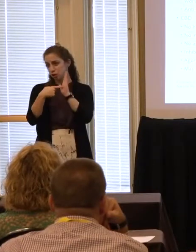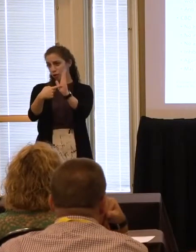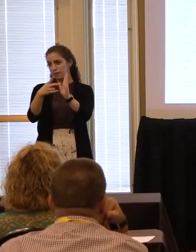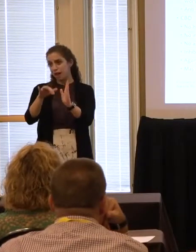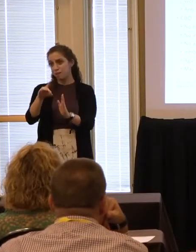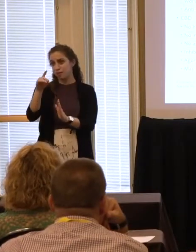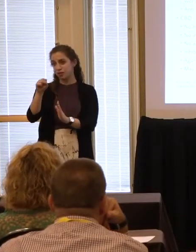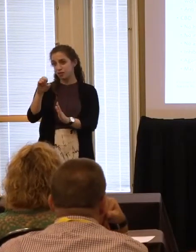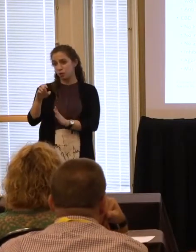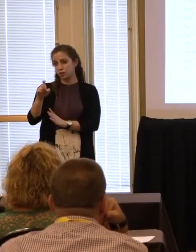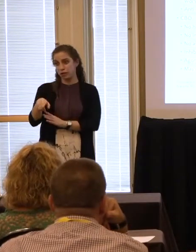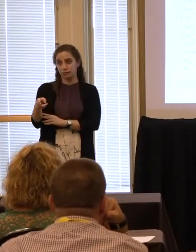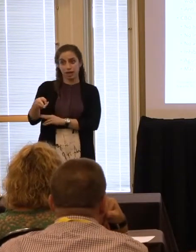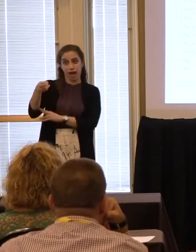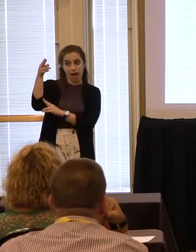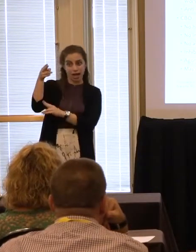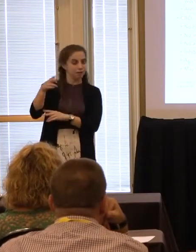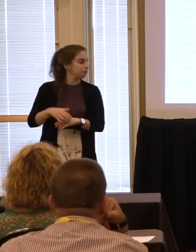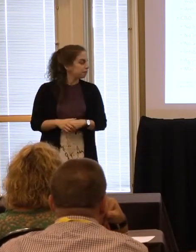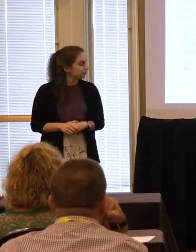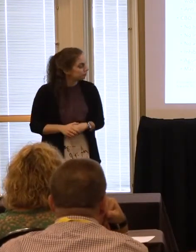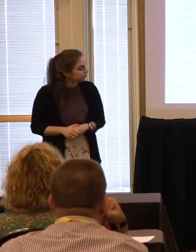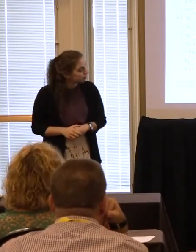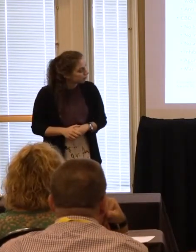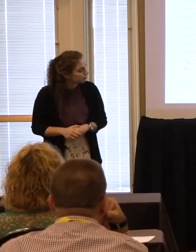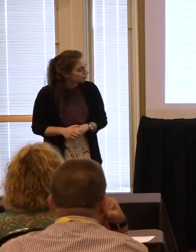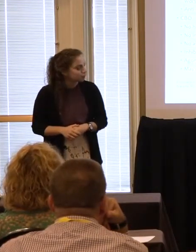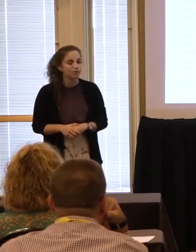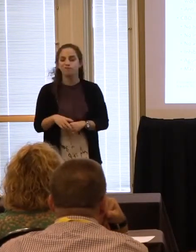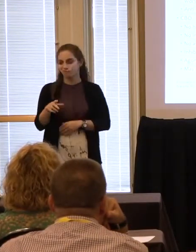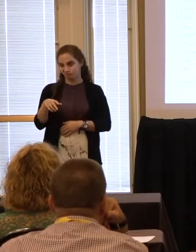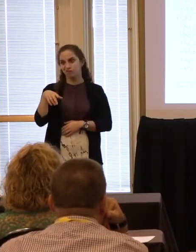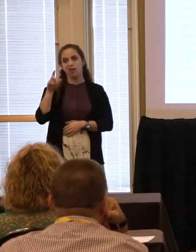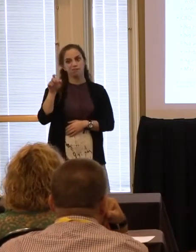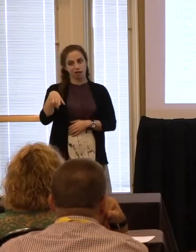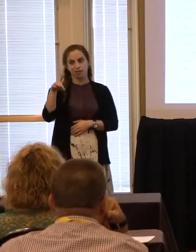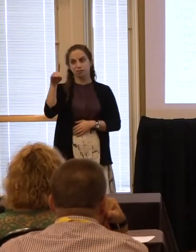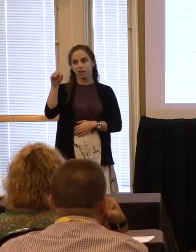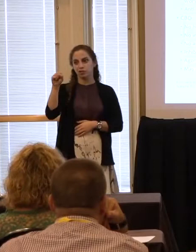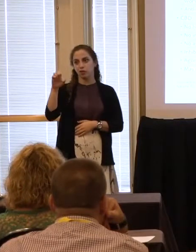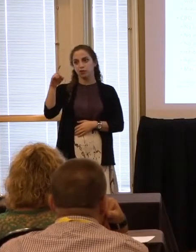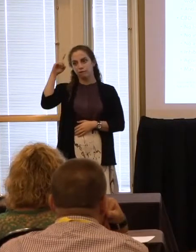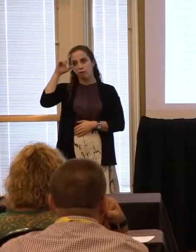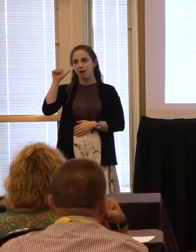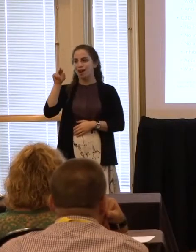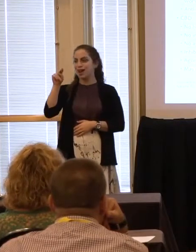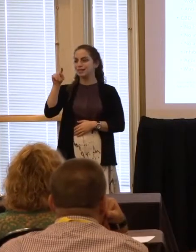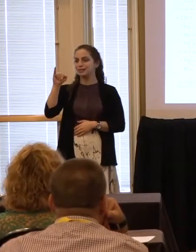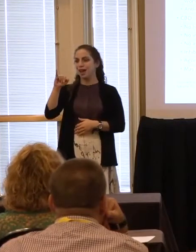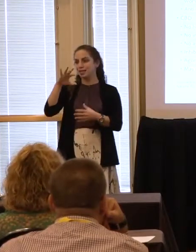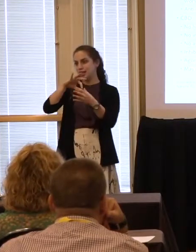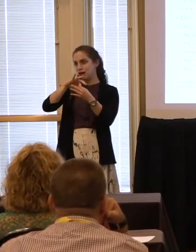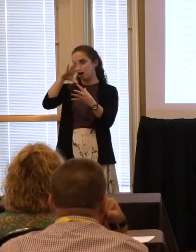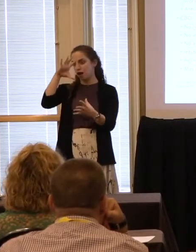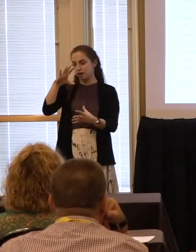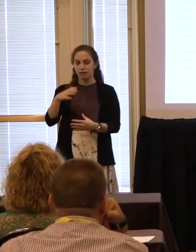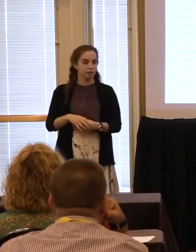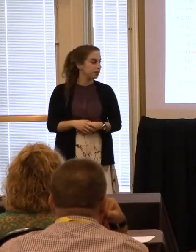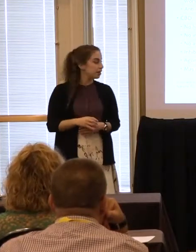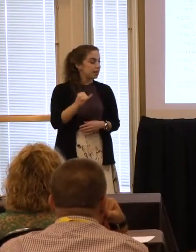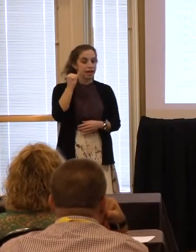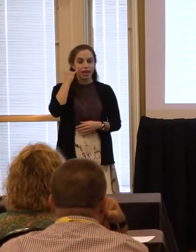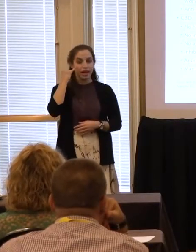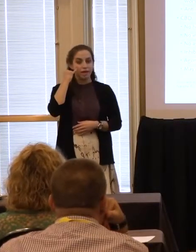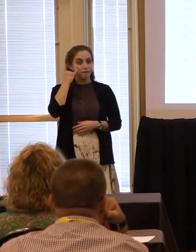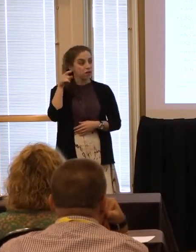has to be pretty high. And this is also the dose that you would have to get an antipsychotic effect. So if you look at that